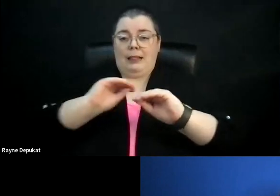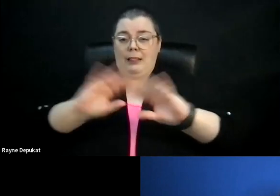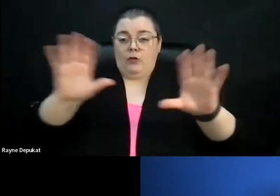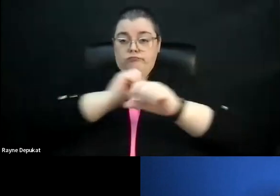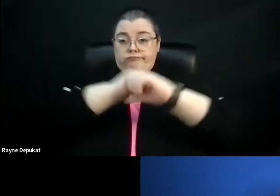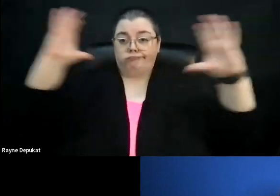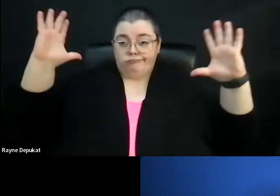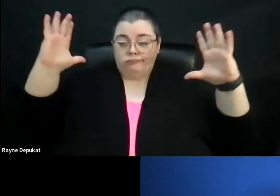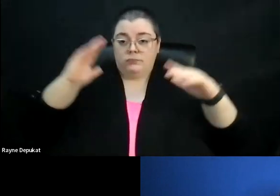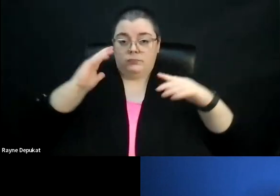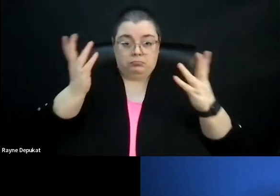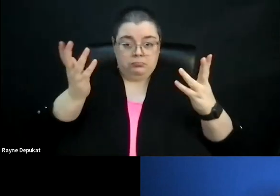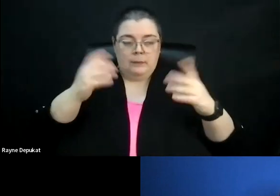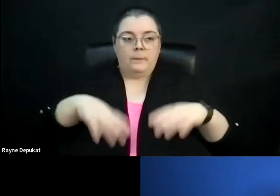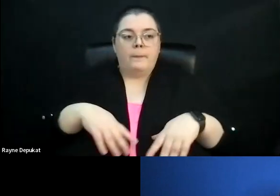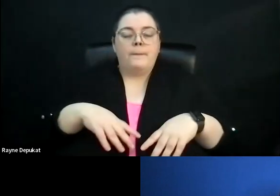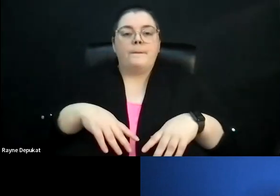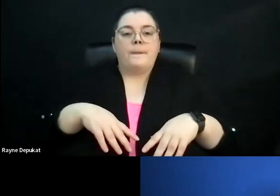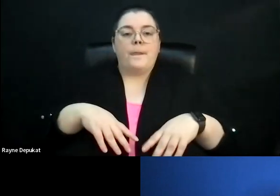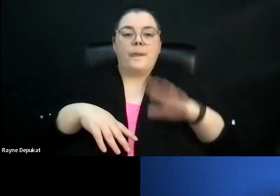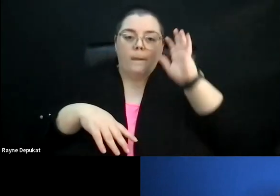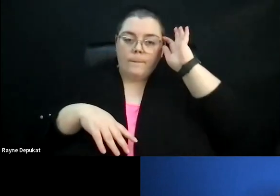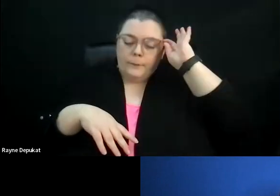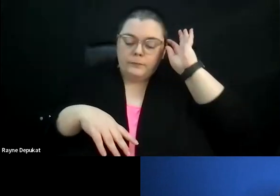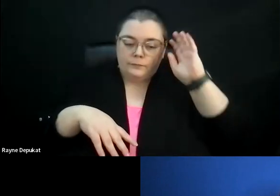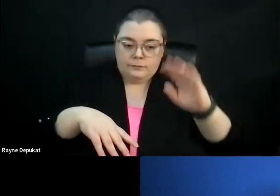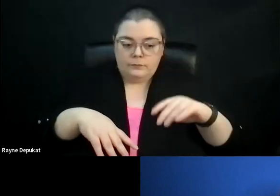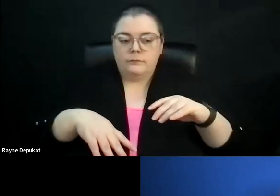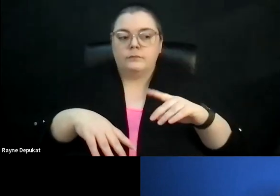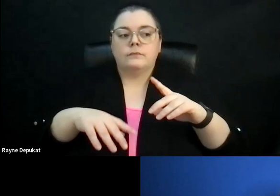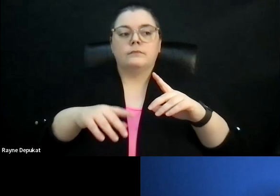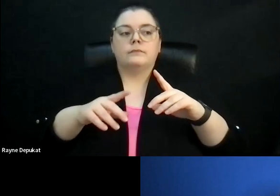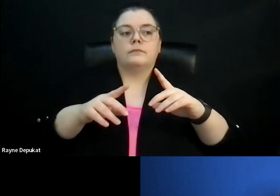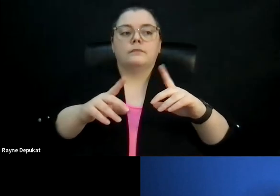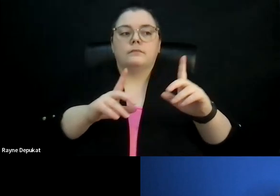said, hopefully I gave you a clear picture of what this committee has been working on.